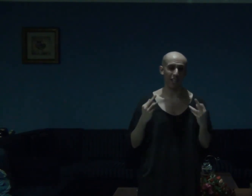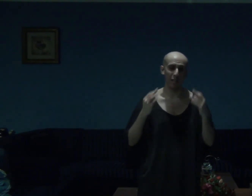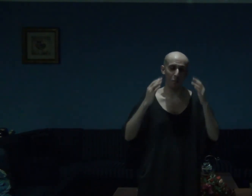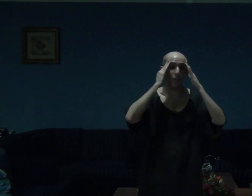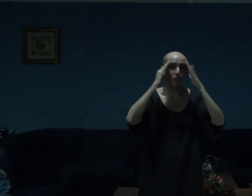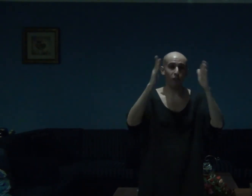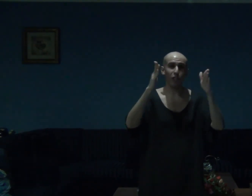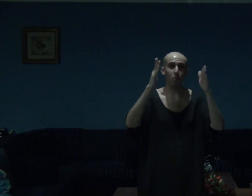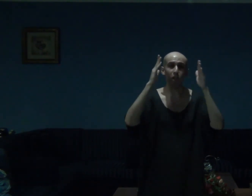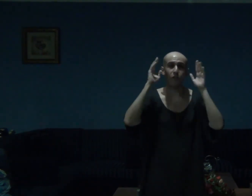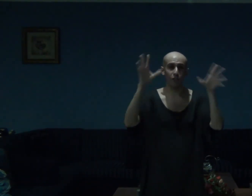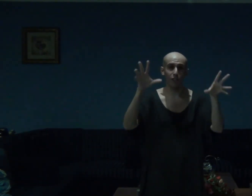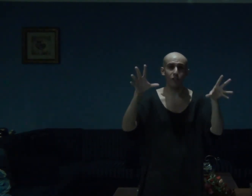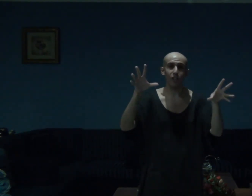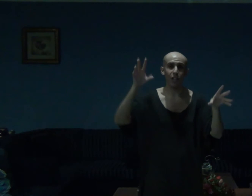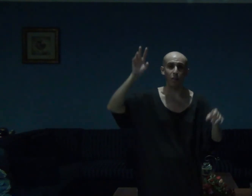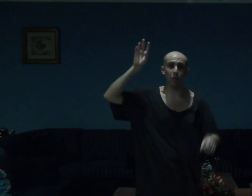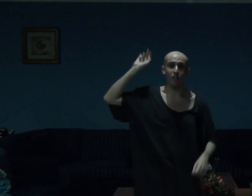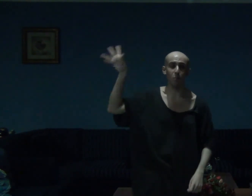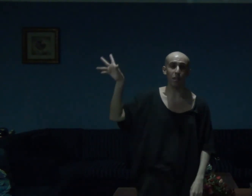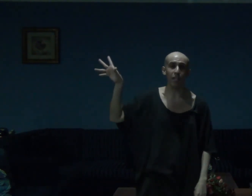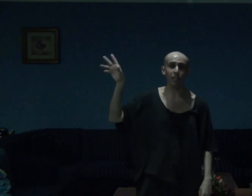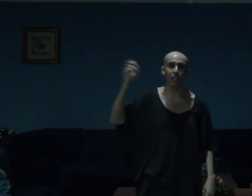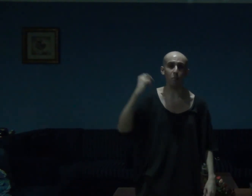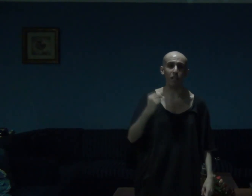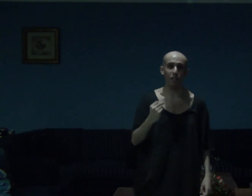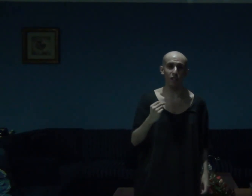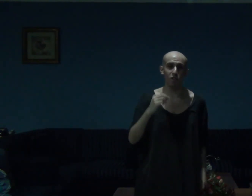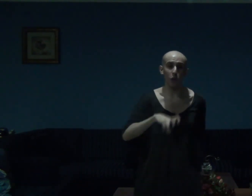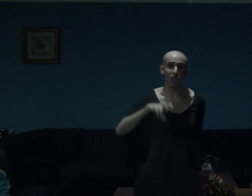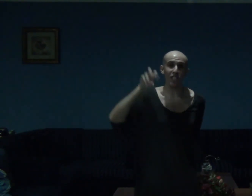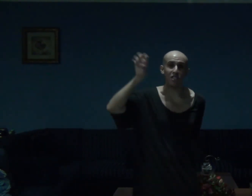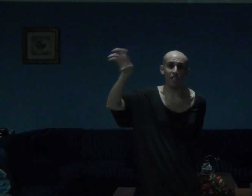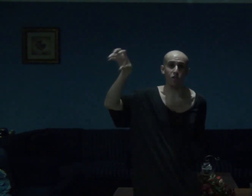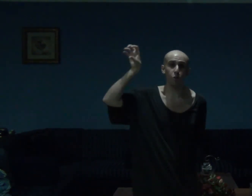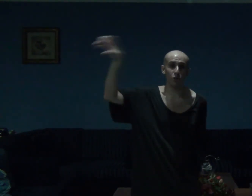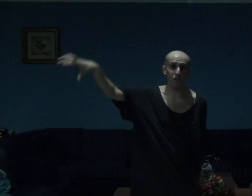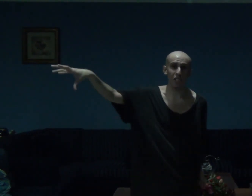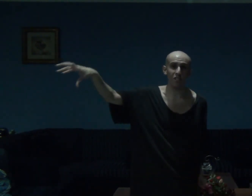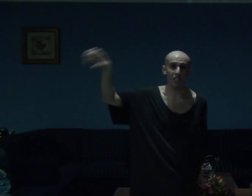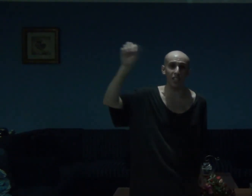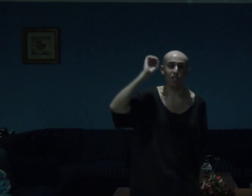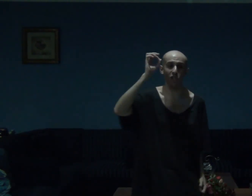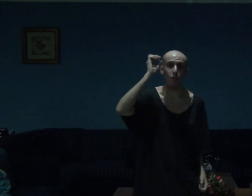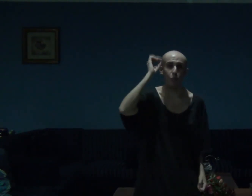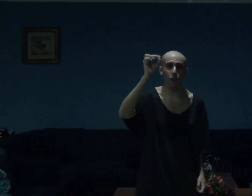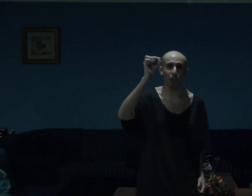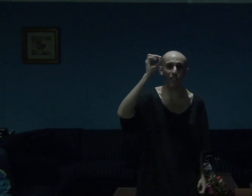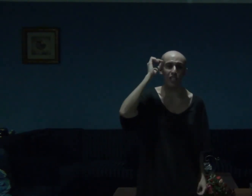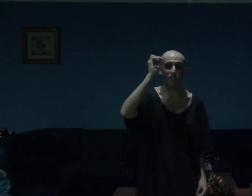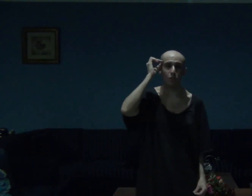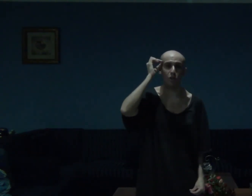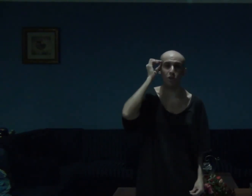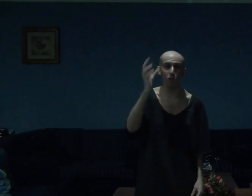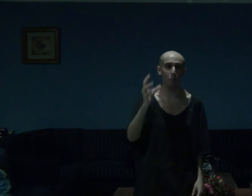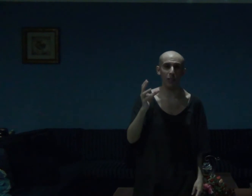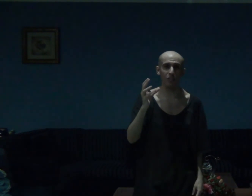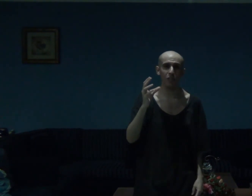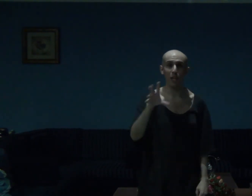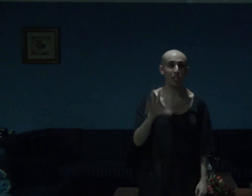him. And fuck me for loving him at the beginning because what he says to Rosita is so wrong and so stupid. Men,